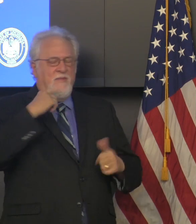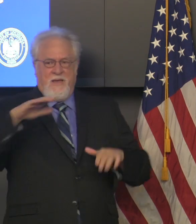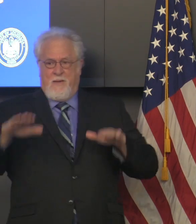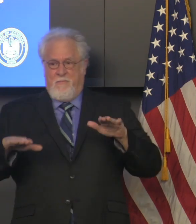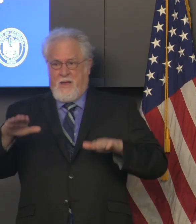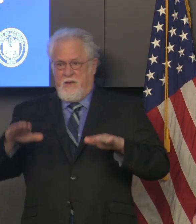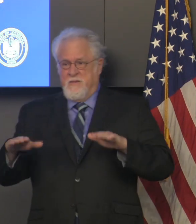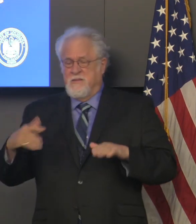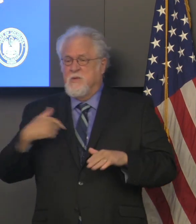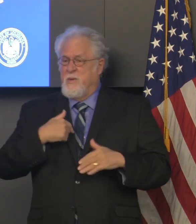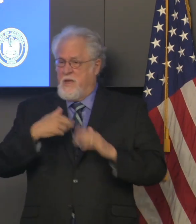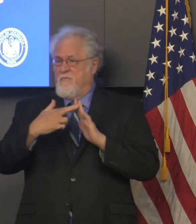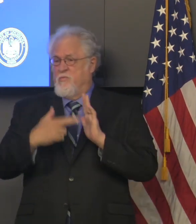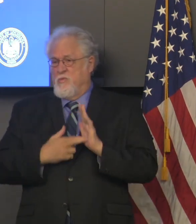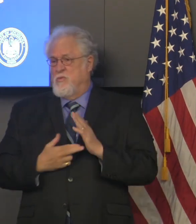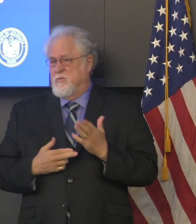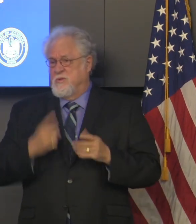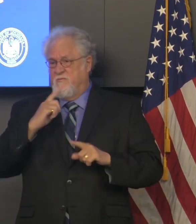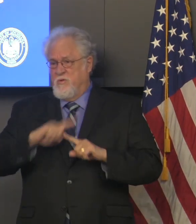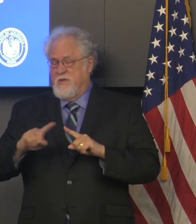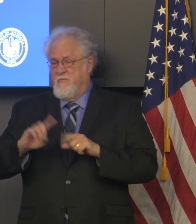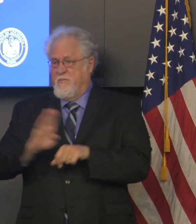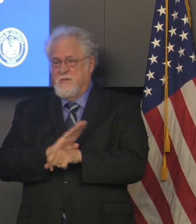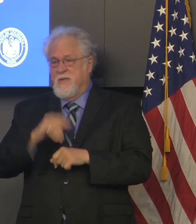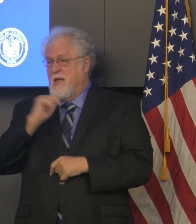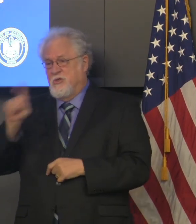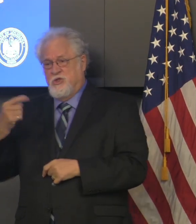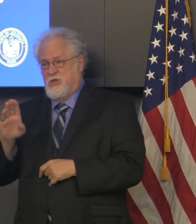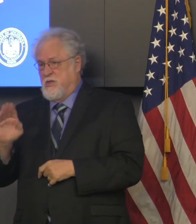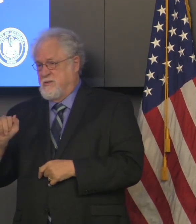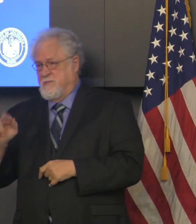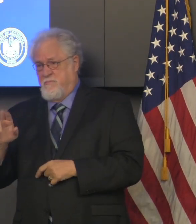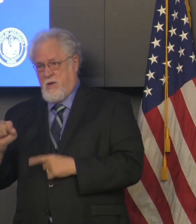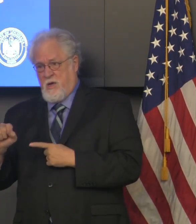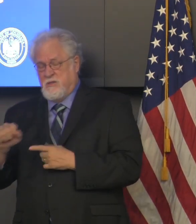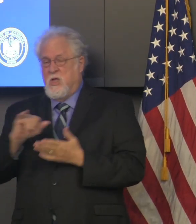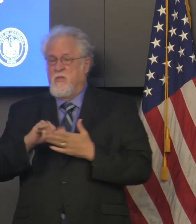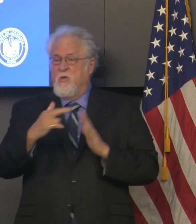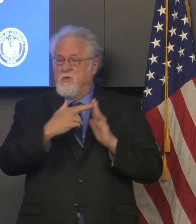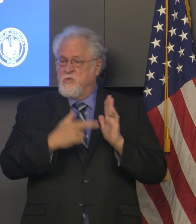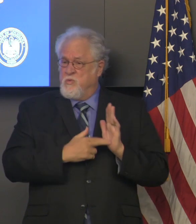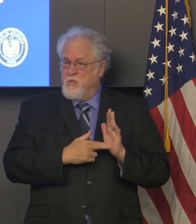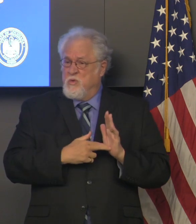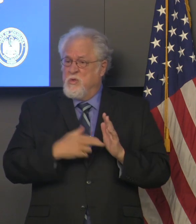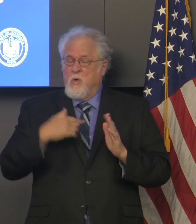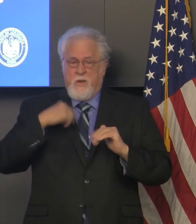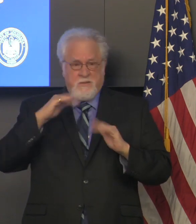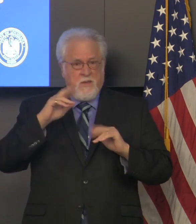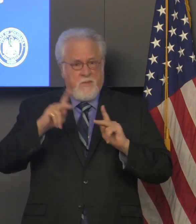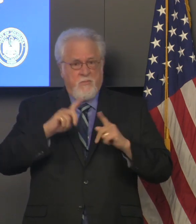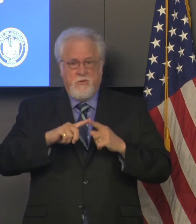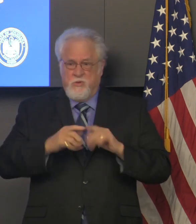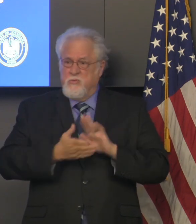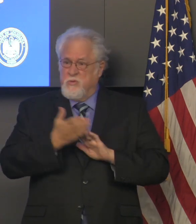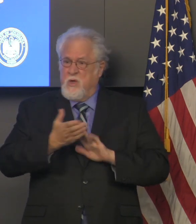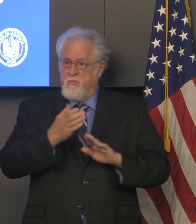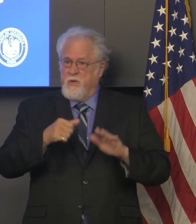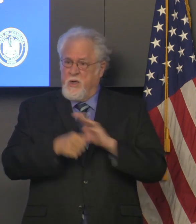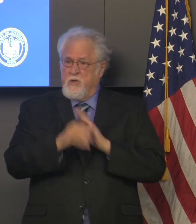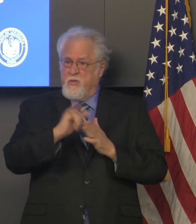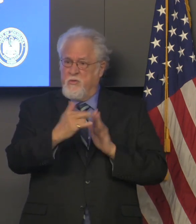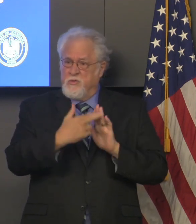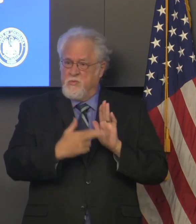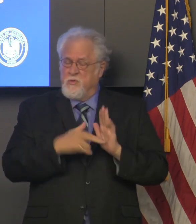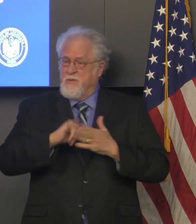is we have rules for different businesses, not just bars. And in those rules, I mean, we're expecting people to operate within those rules. So that's really